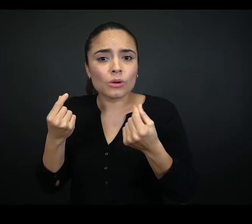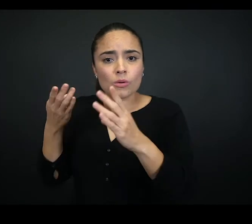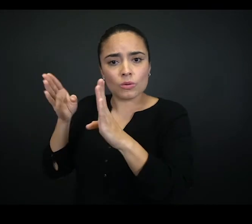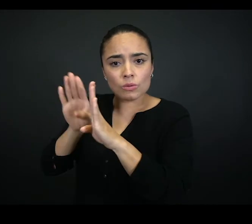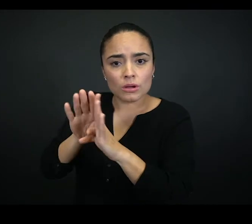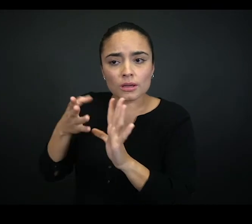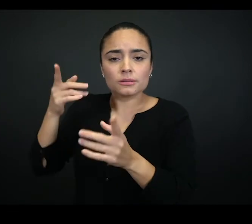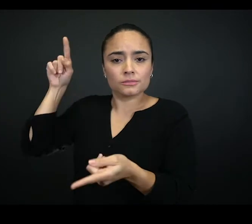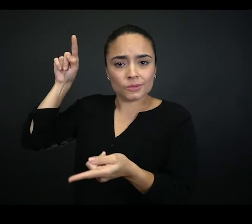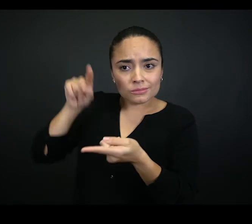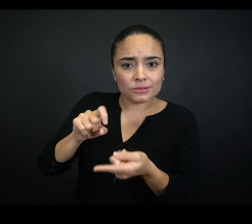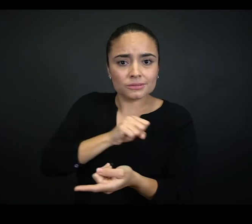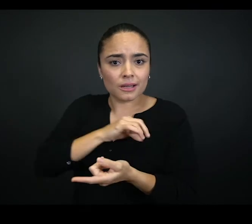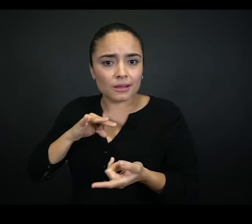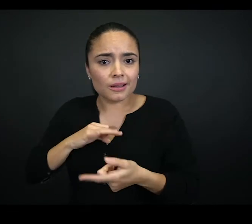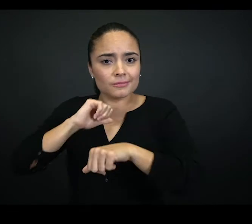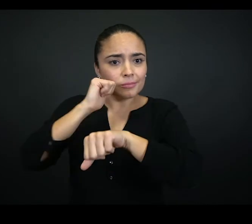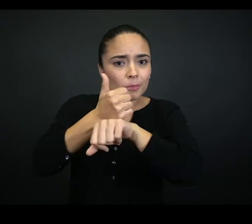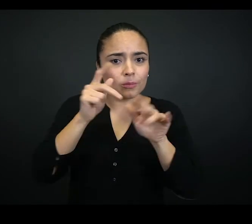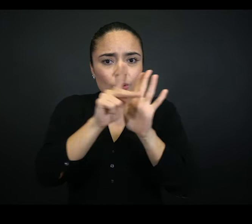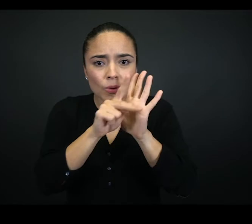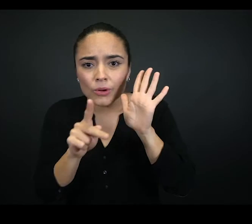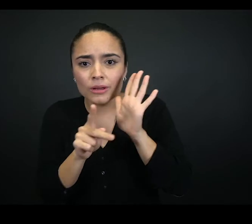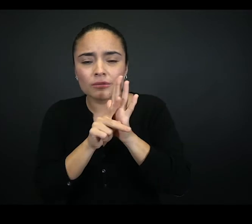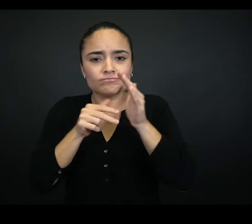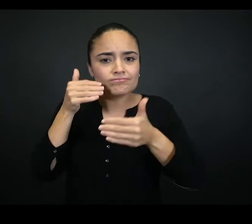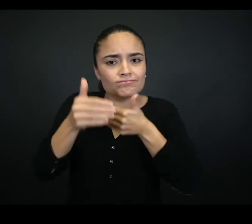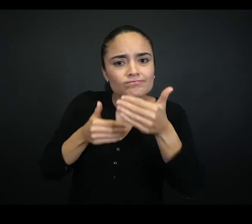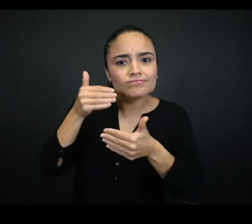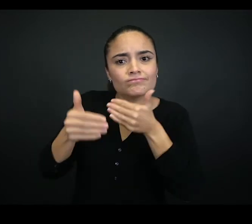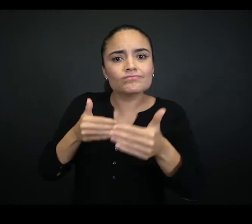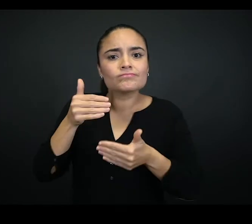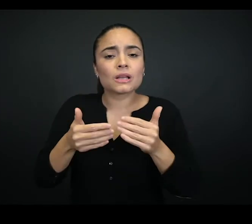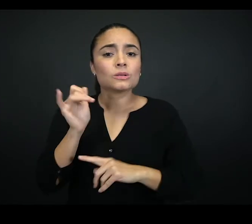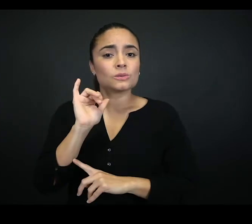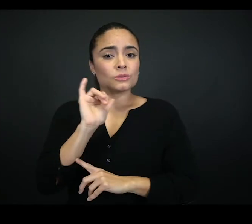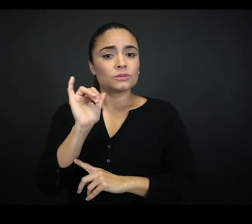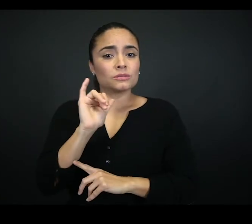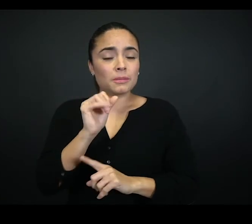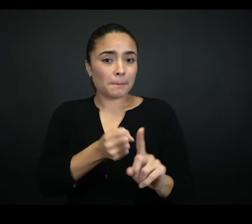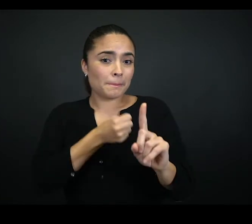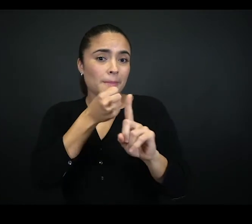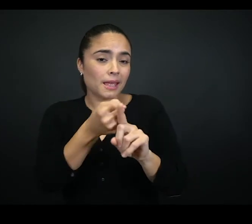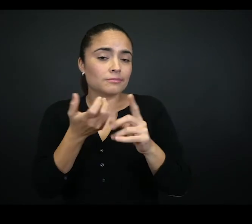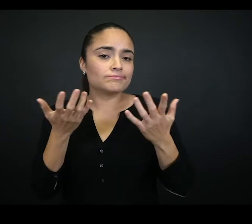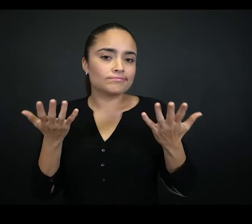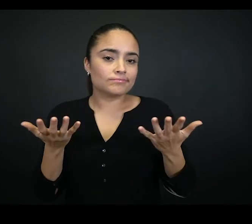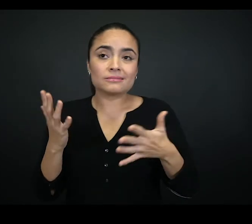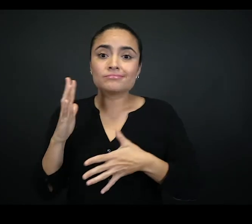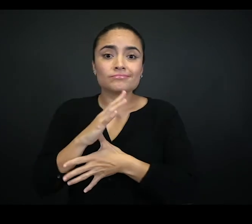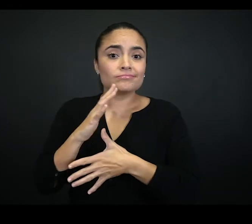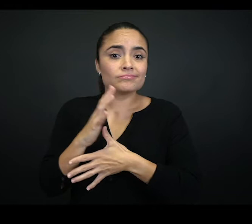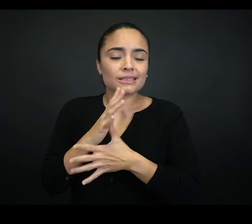these are personal services. We need to be able to connect with people on such a level. And putting